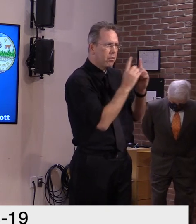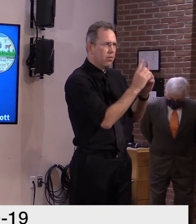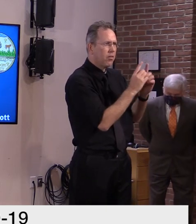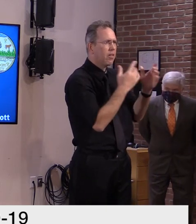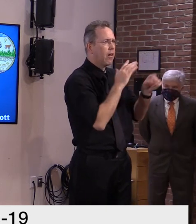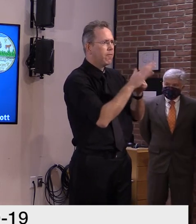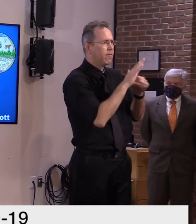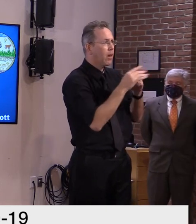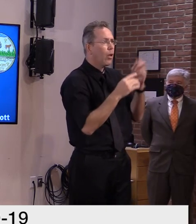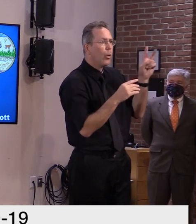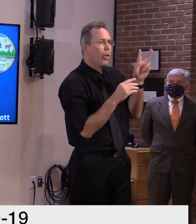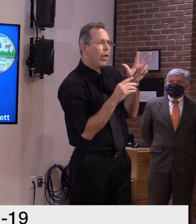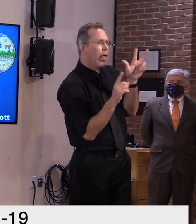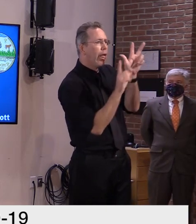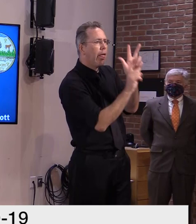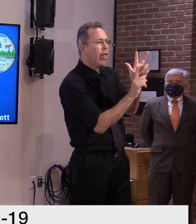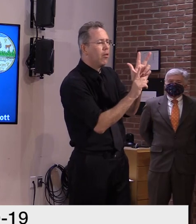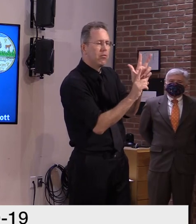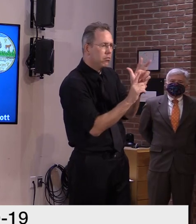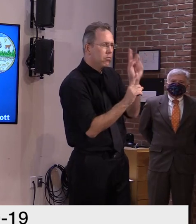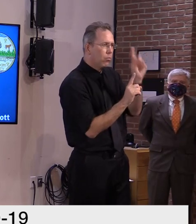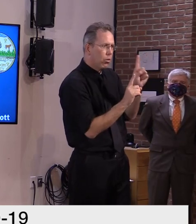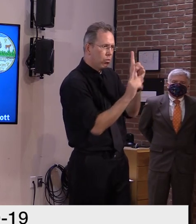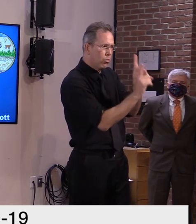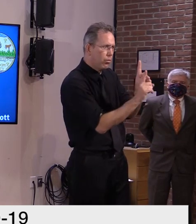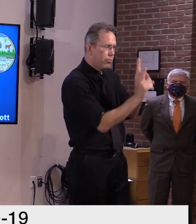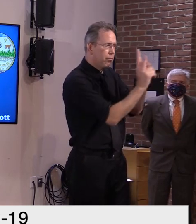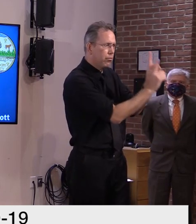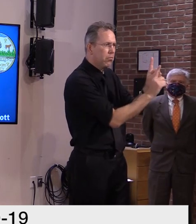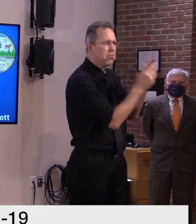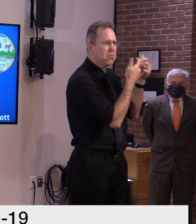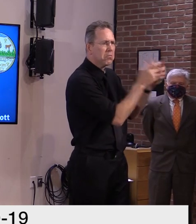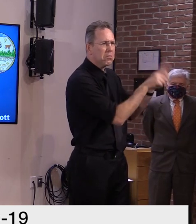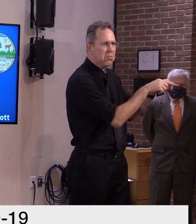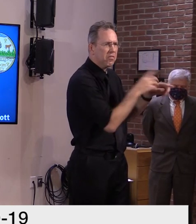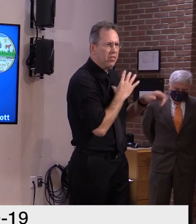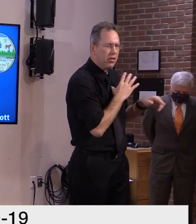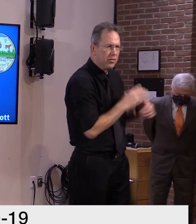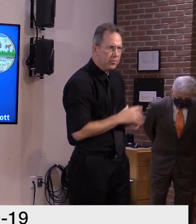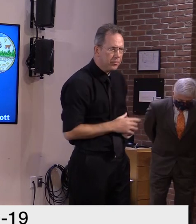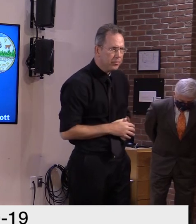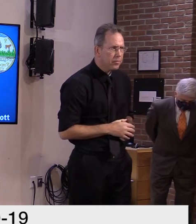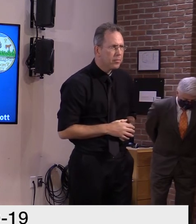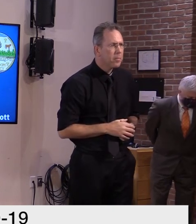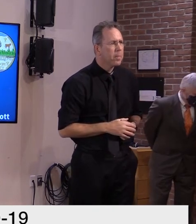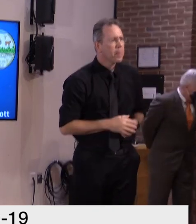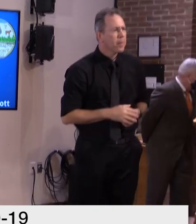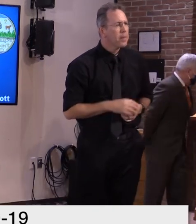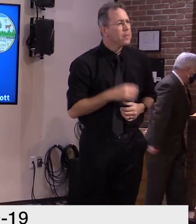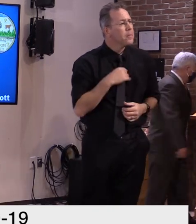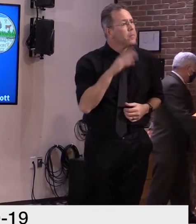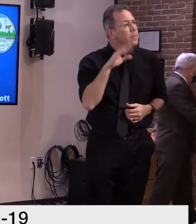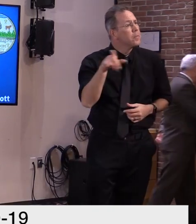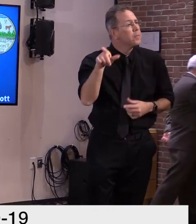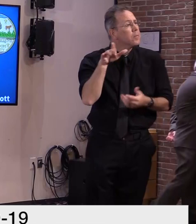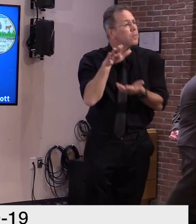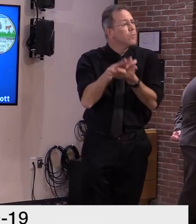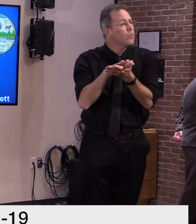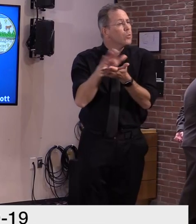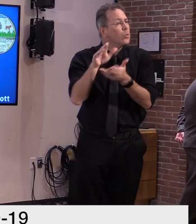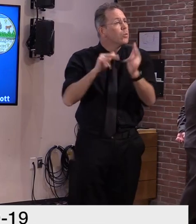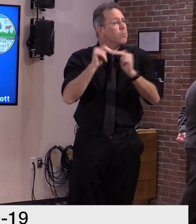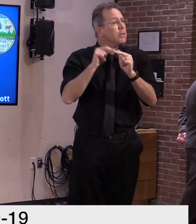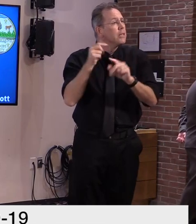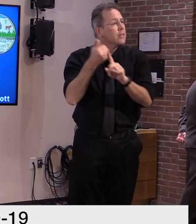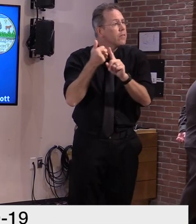And again, there is that connection where it recognizes to the extent school facilities are being used